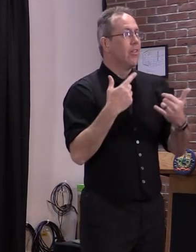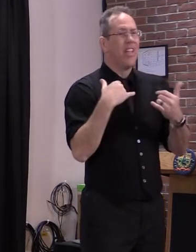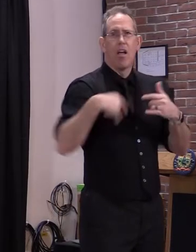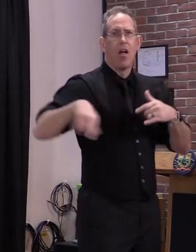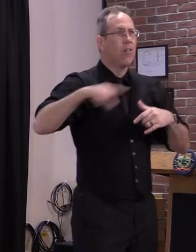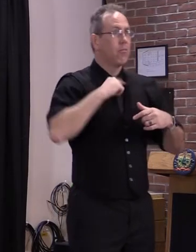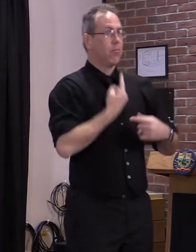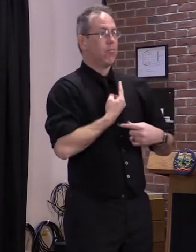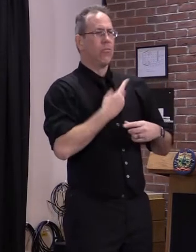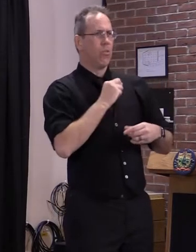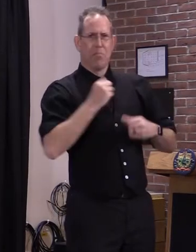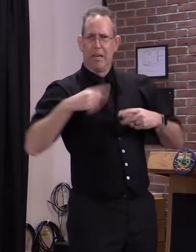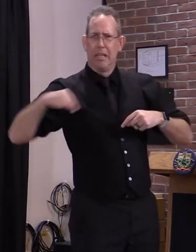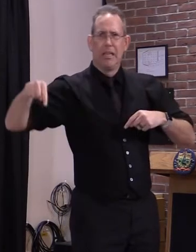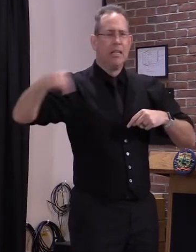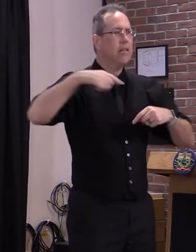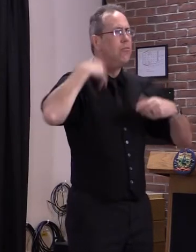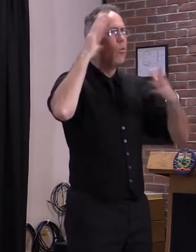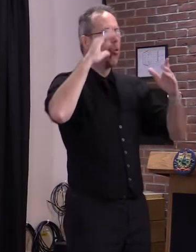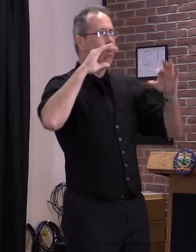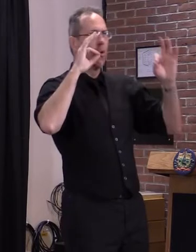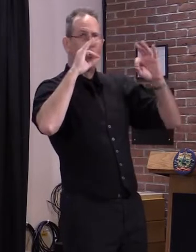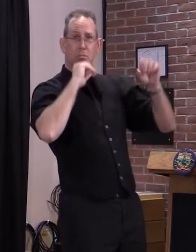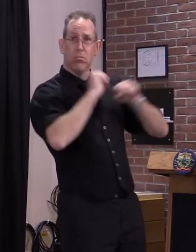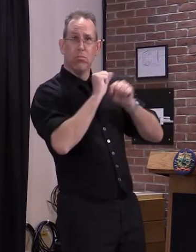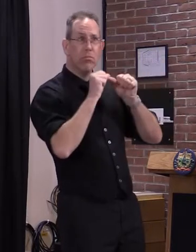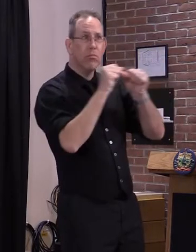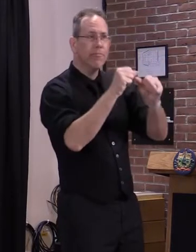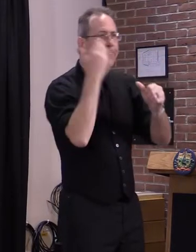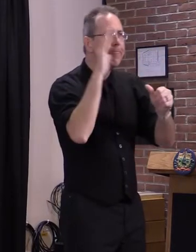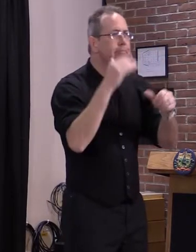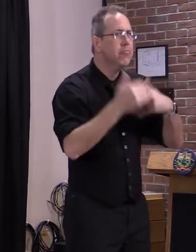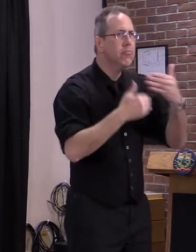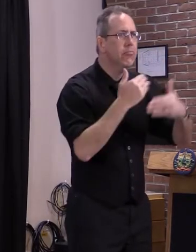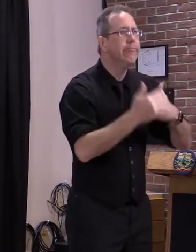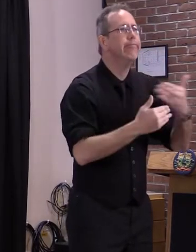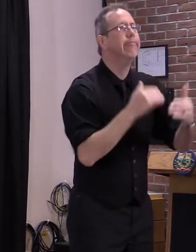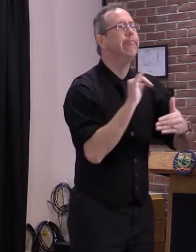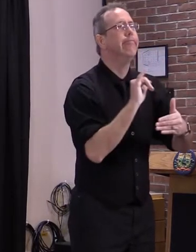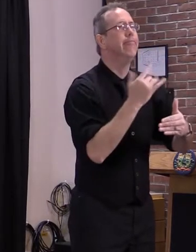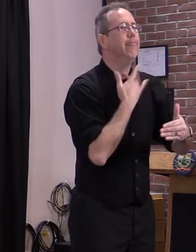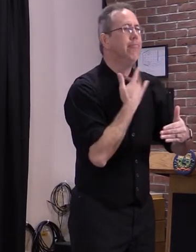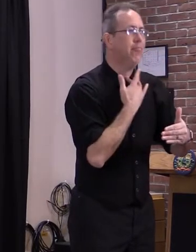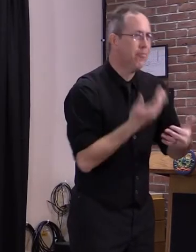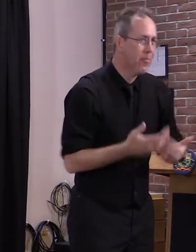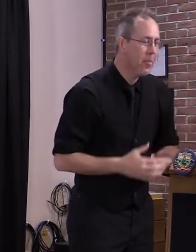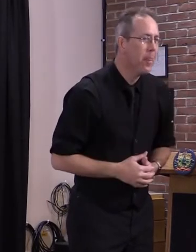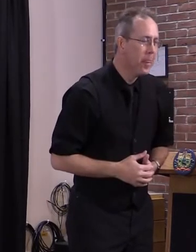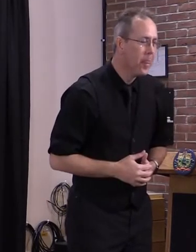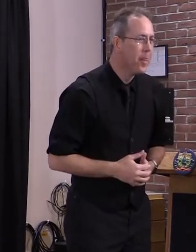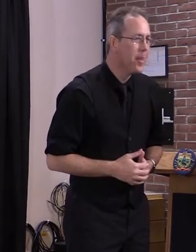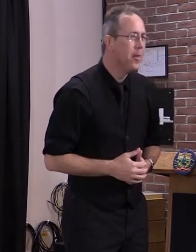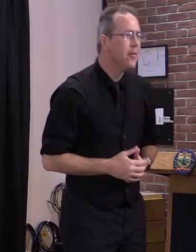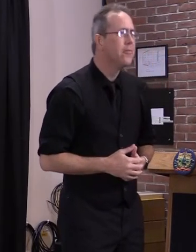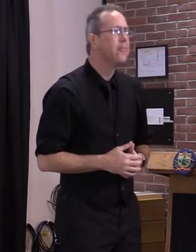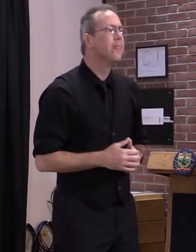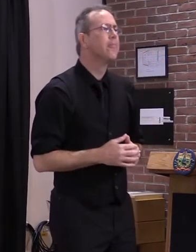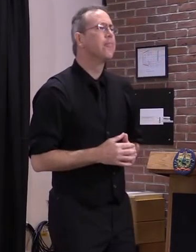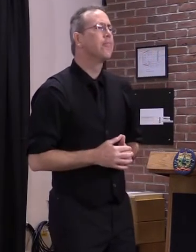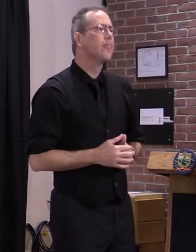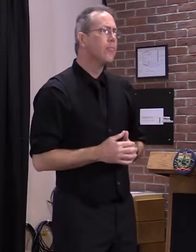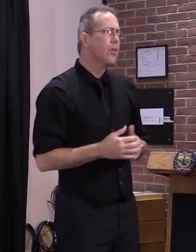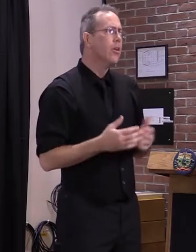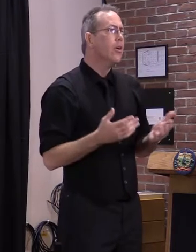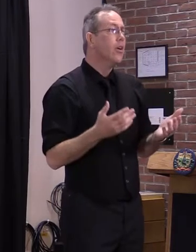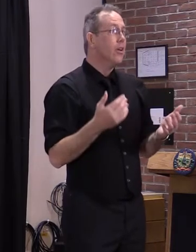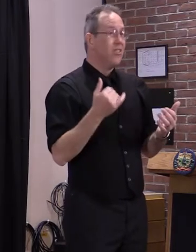I think the lessons learned from my perspective is that understanding we don't have all the answers